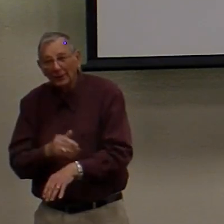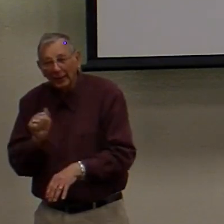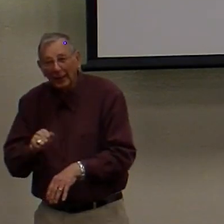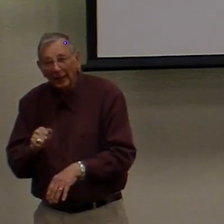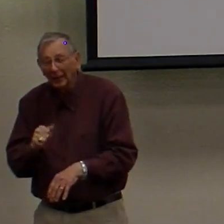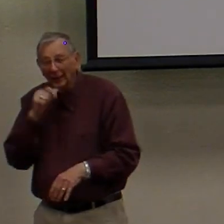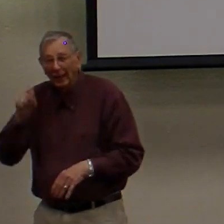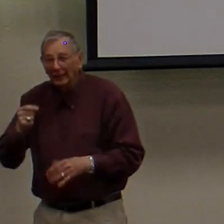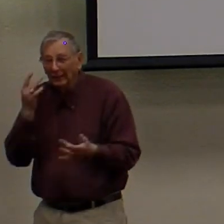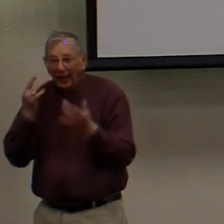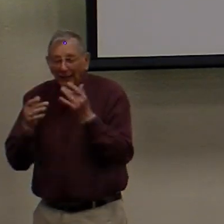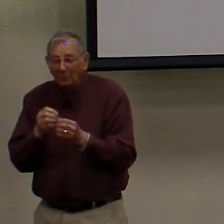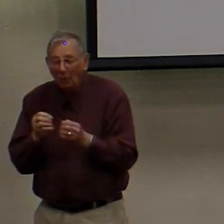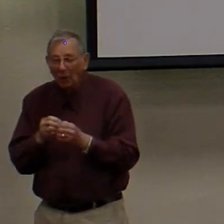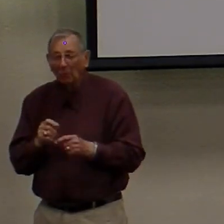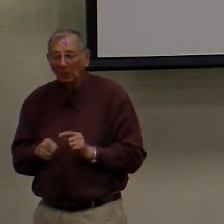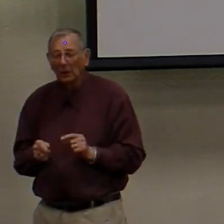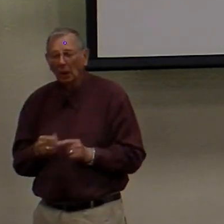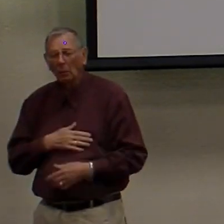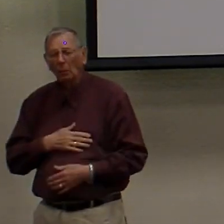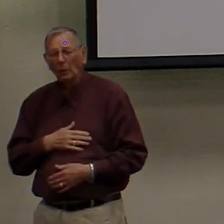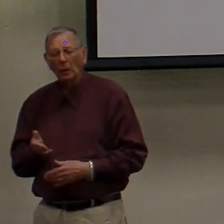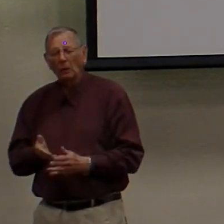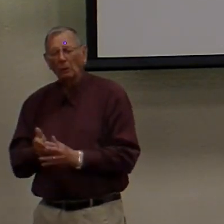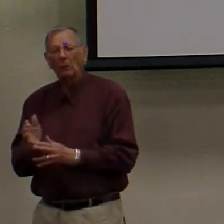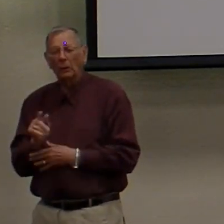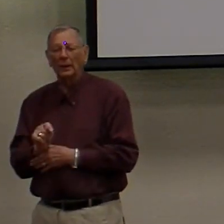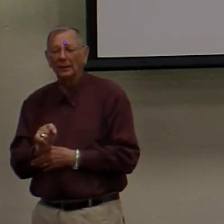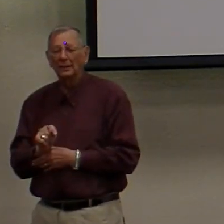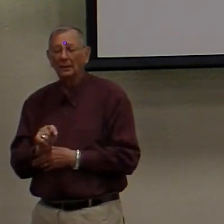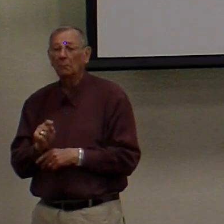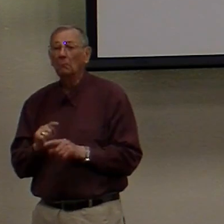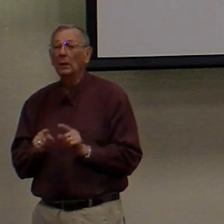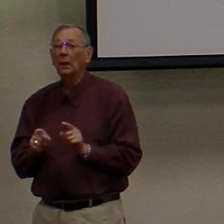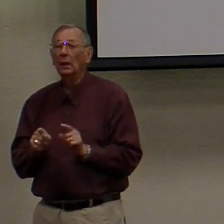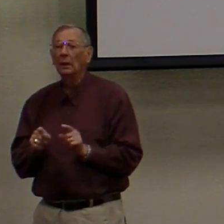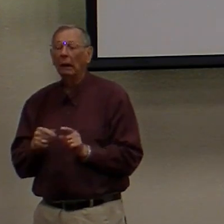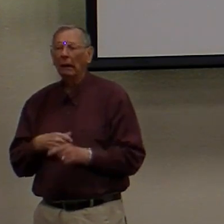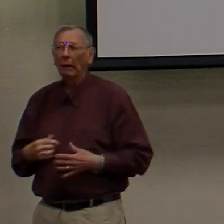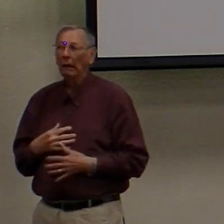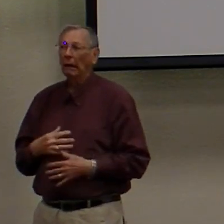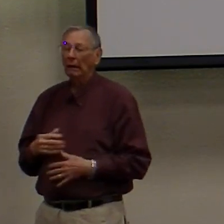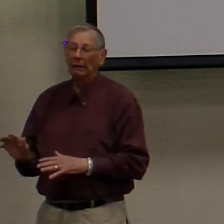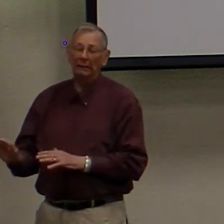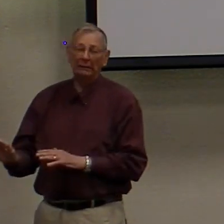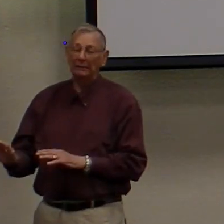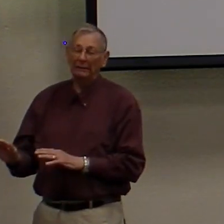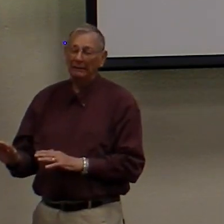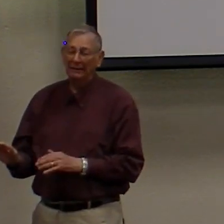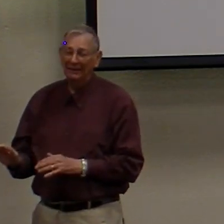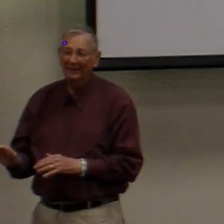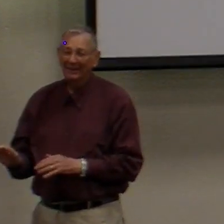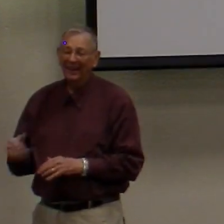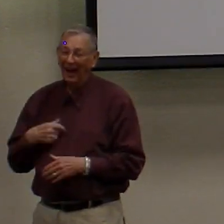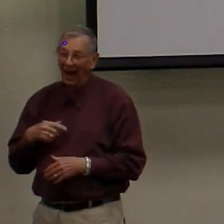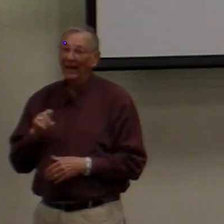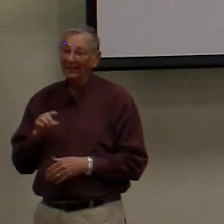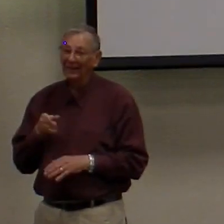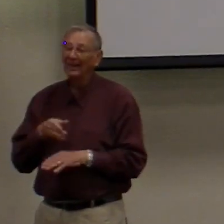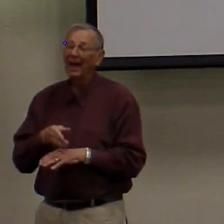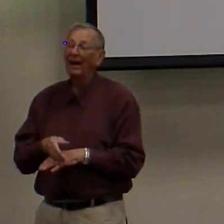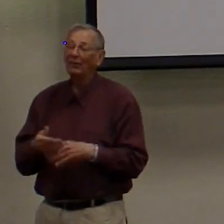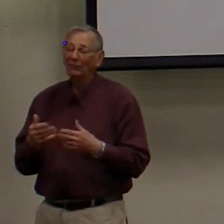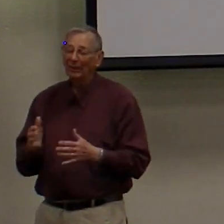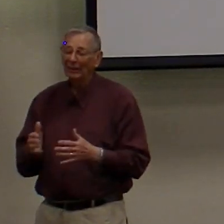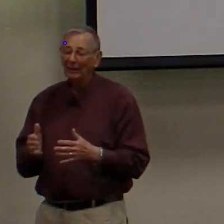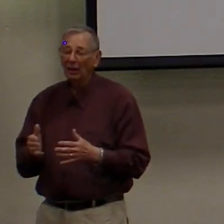not need the contacts. So I was willing to go through it, but I was dreading it. And of course, I did. After it was